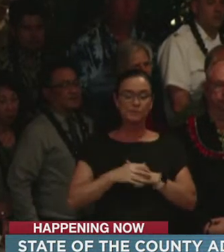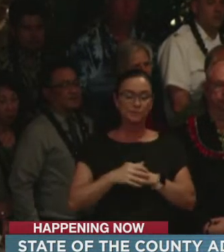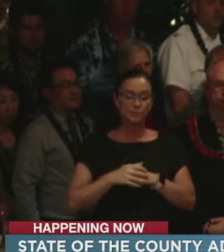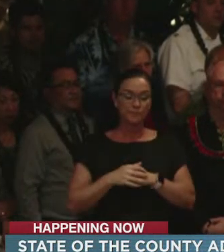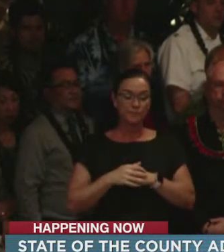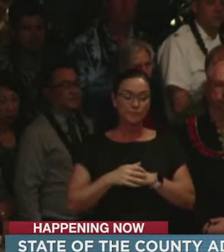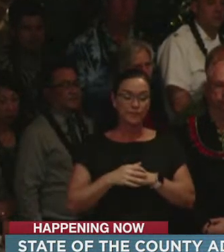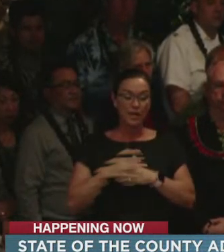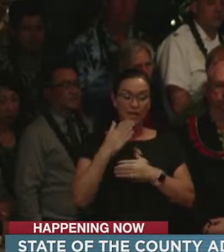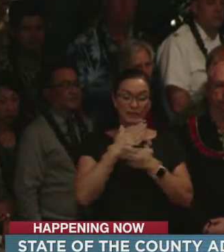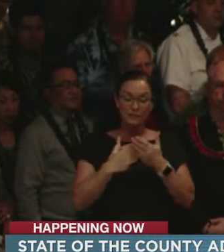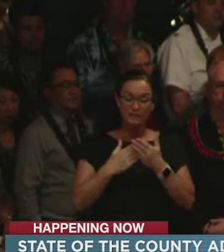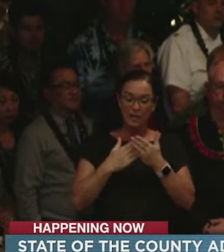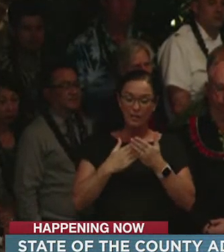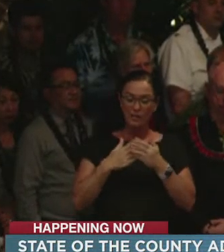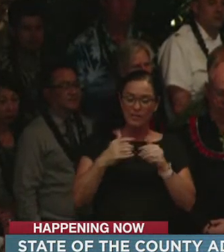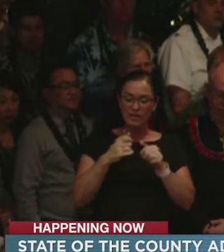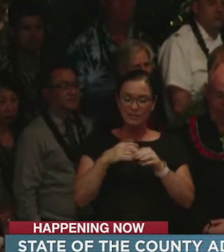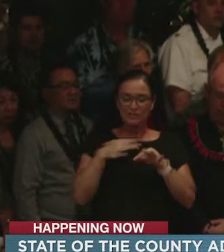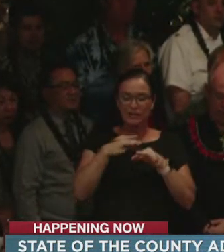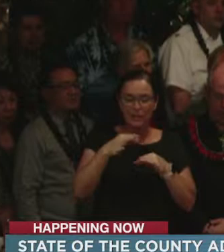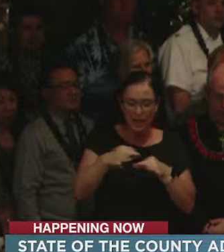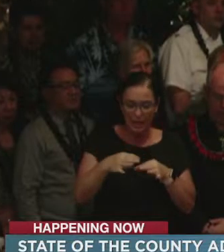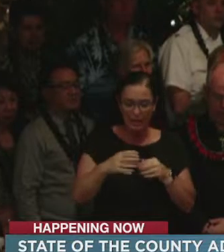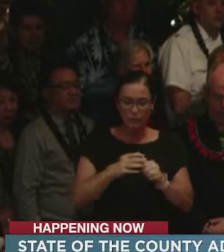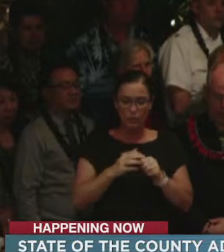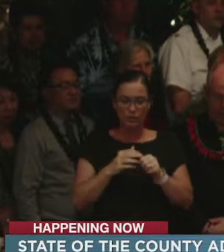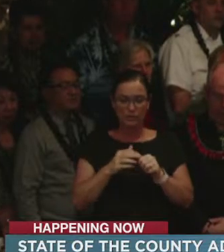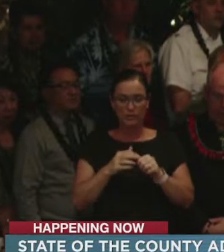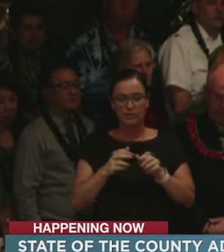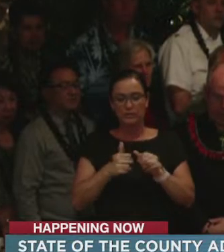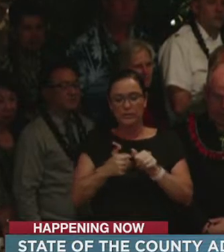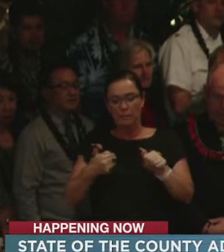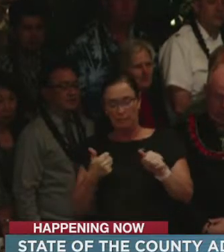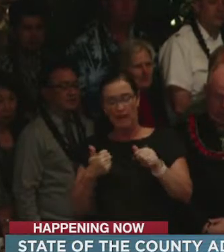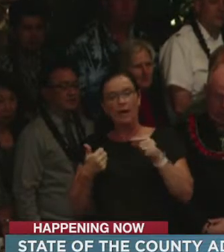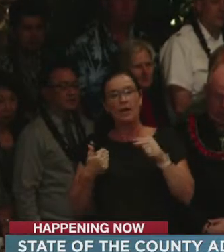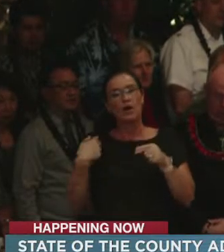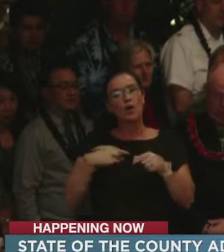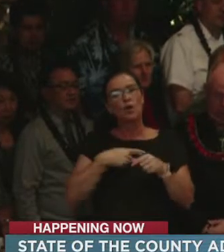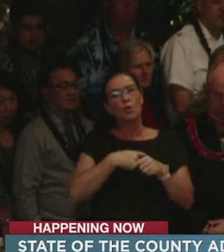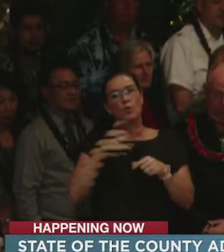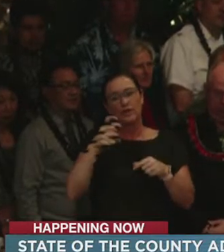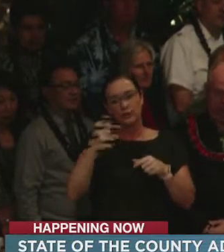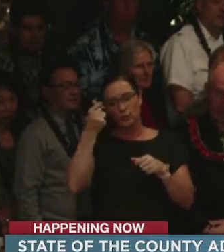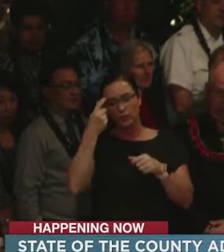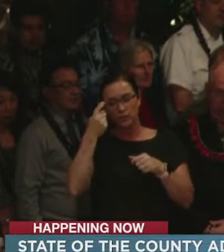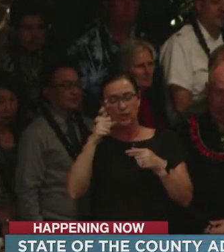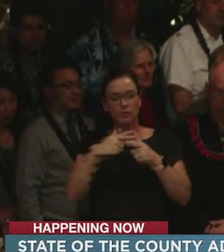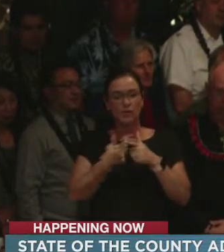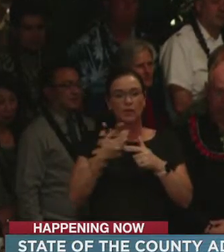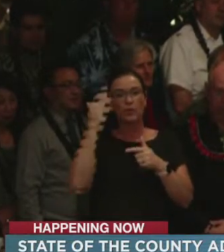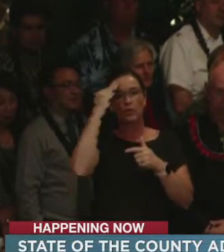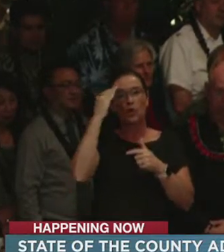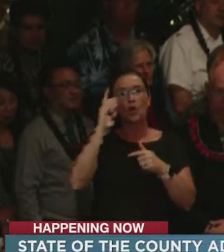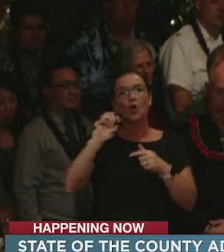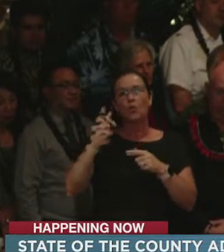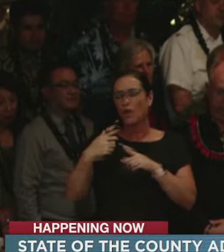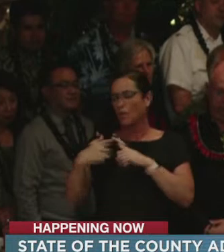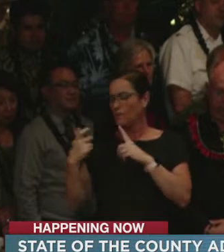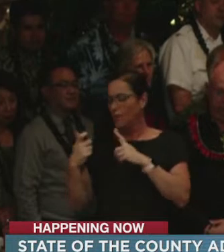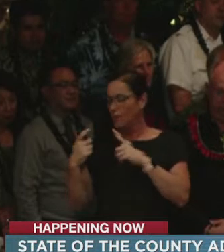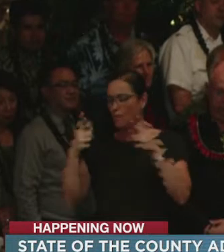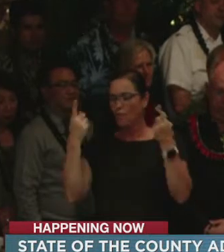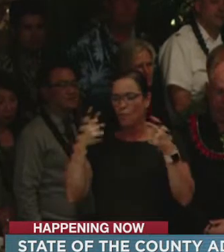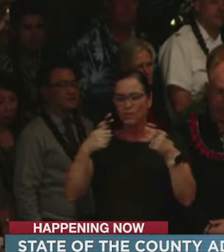cases setbacks, is critical for all of us to understand where we're coming from, where we're going, and why. Finally,